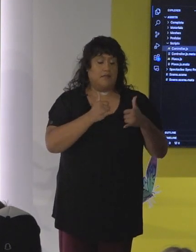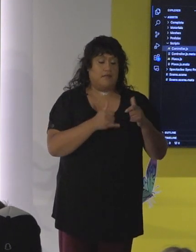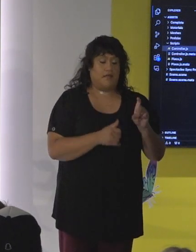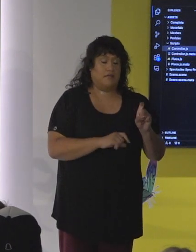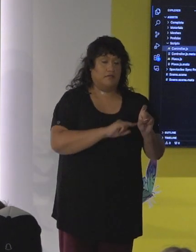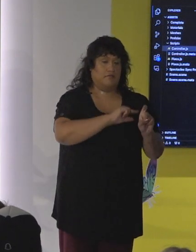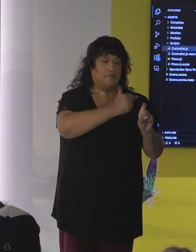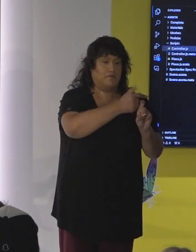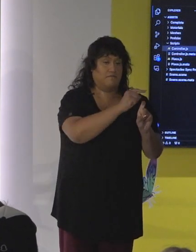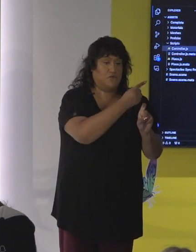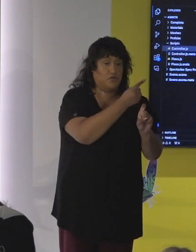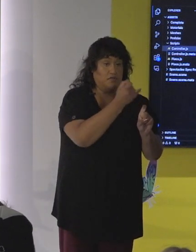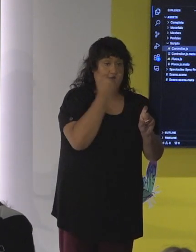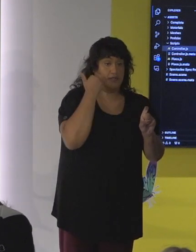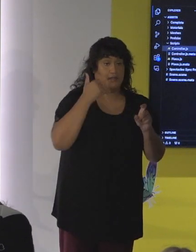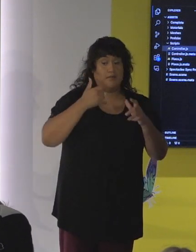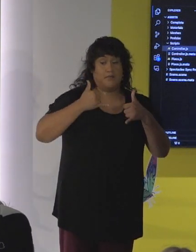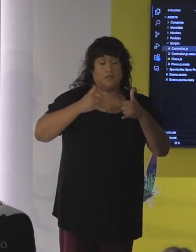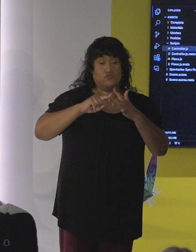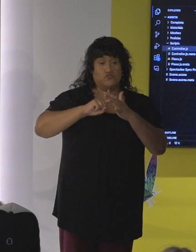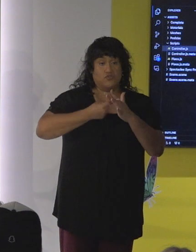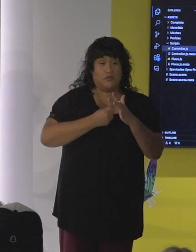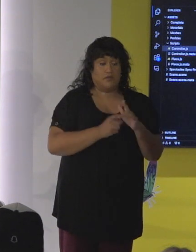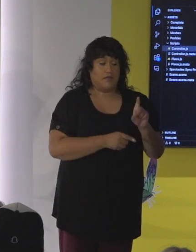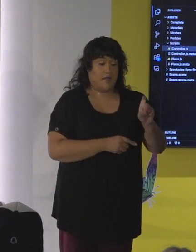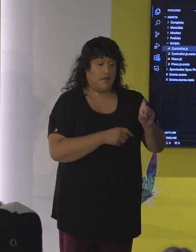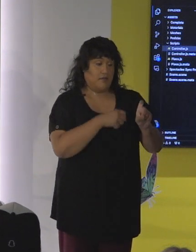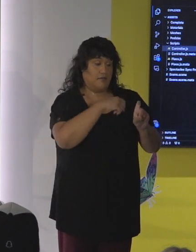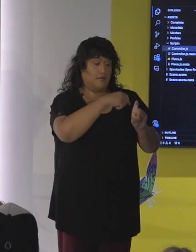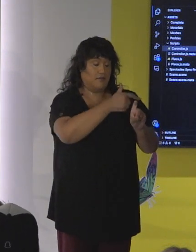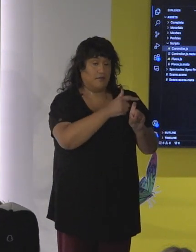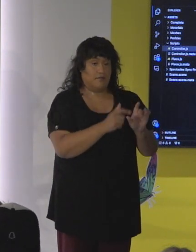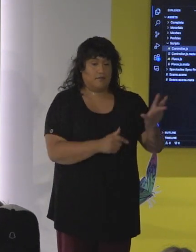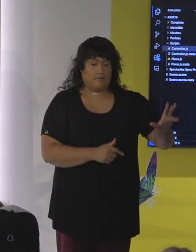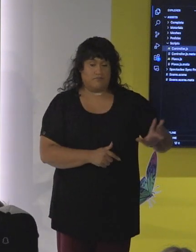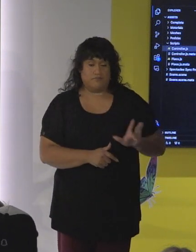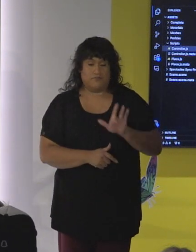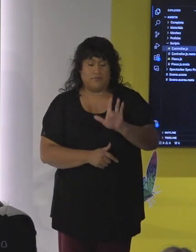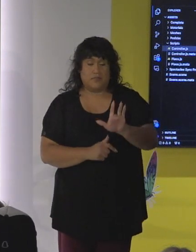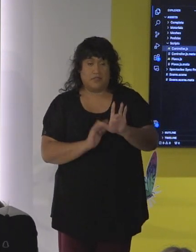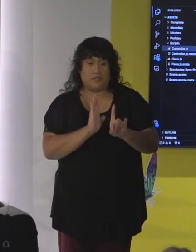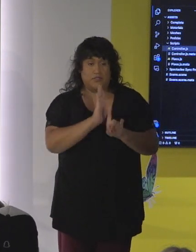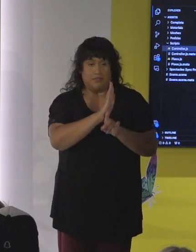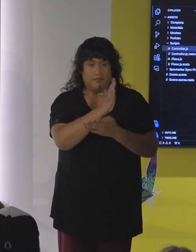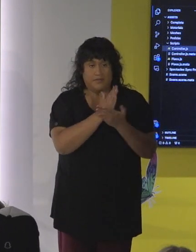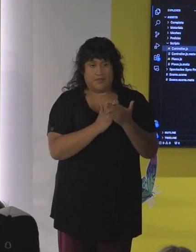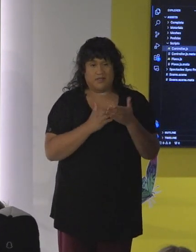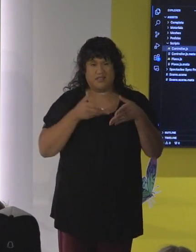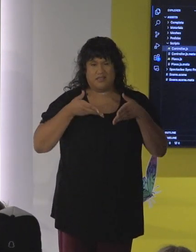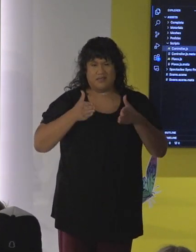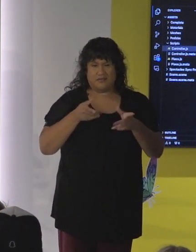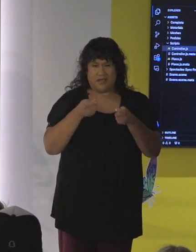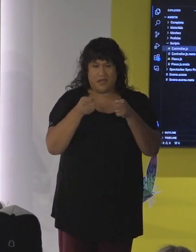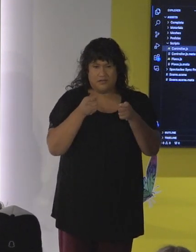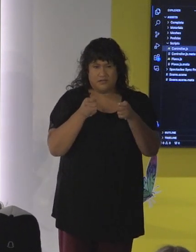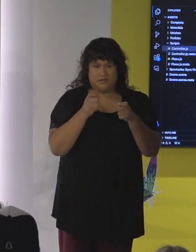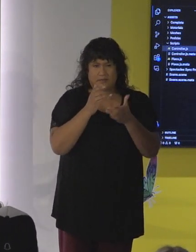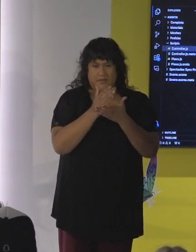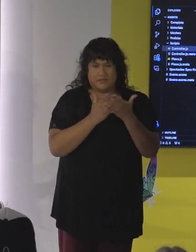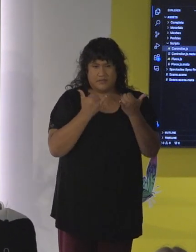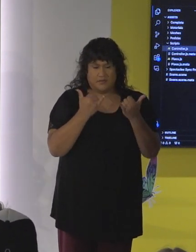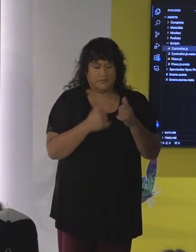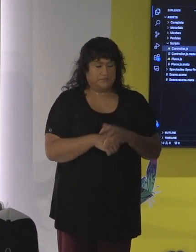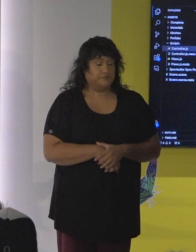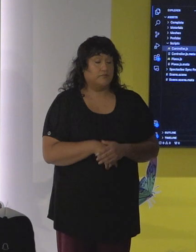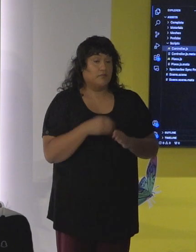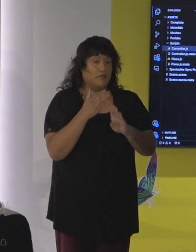game is started, player X will spawn their piece. So let's handle spawning the piece now. So